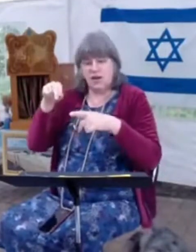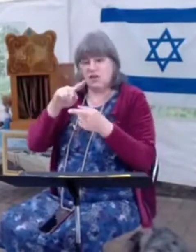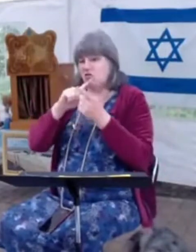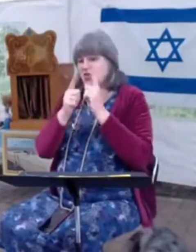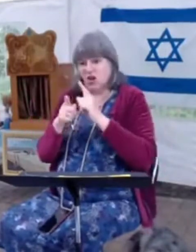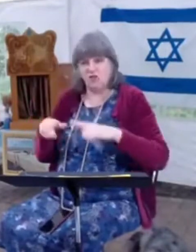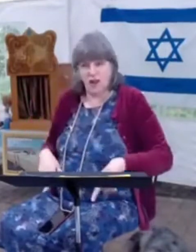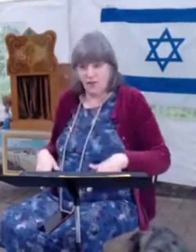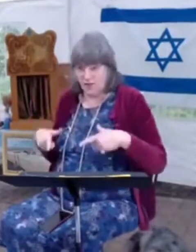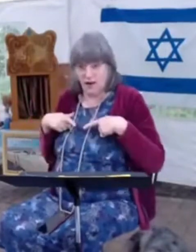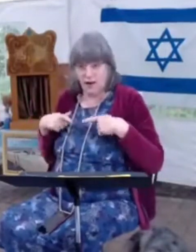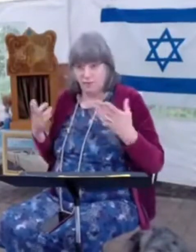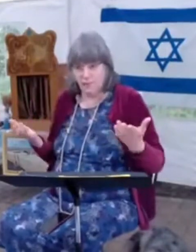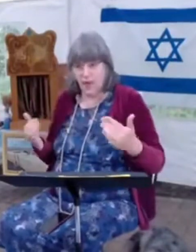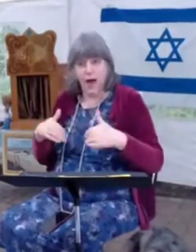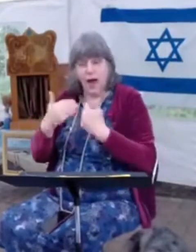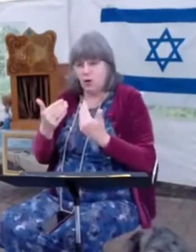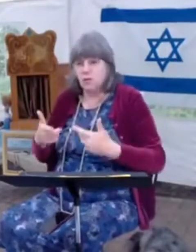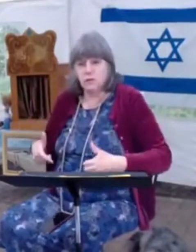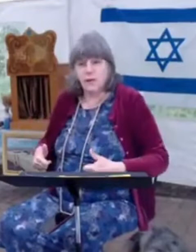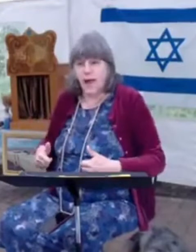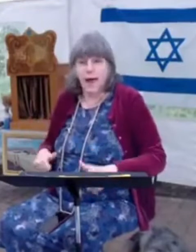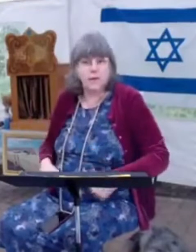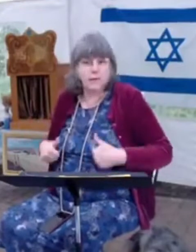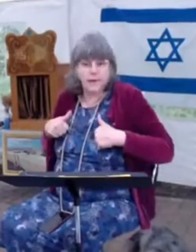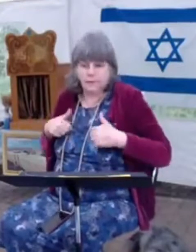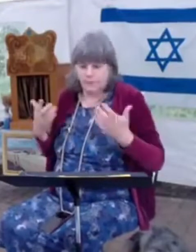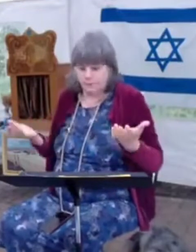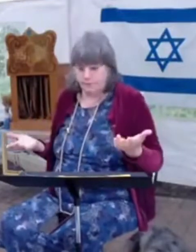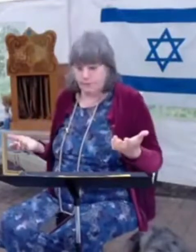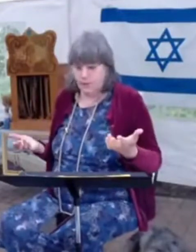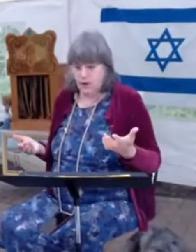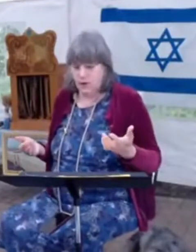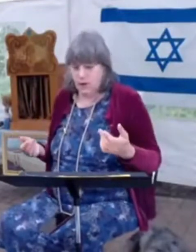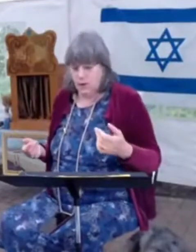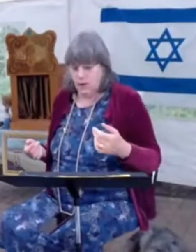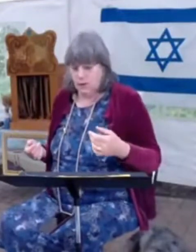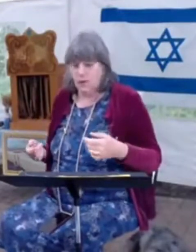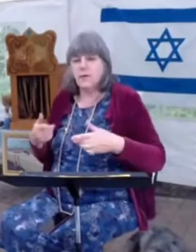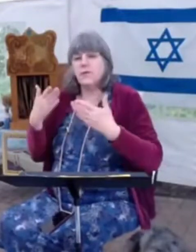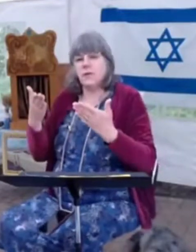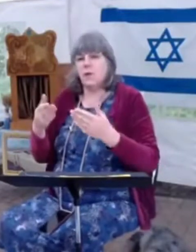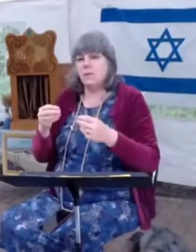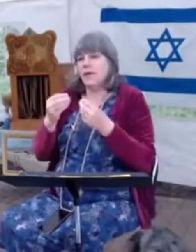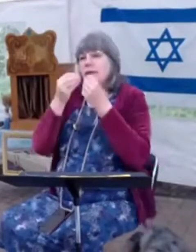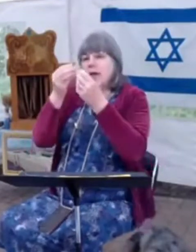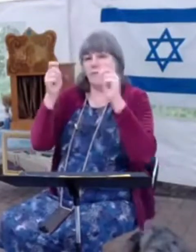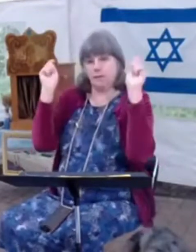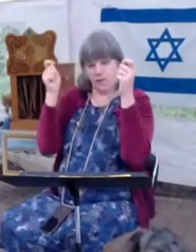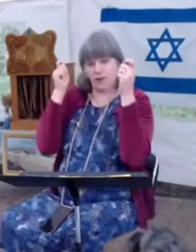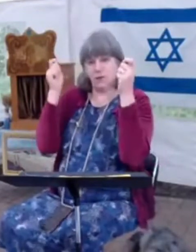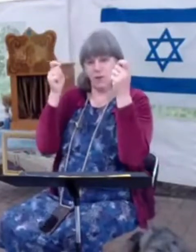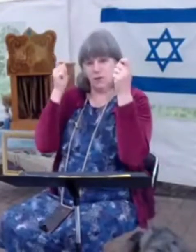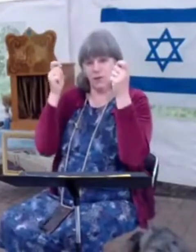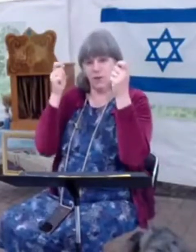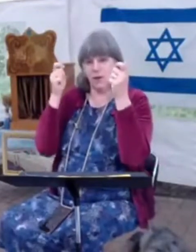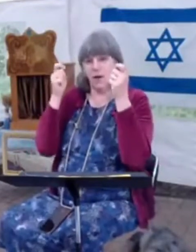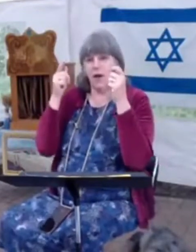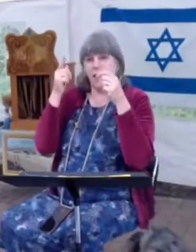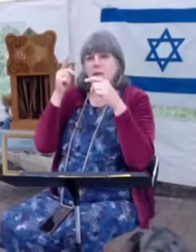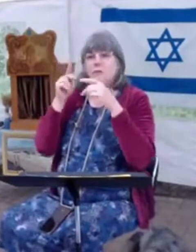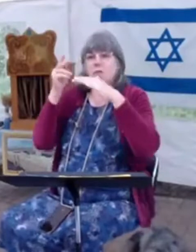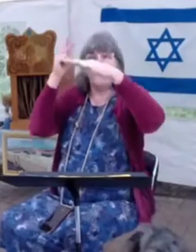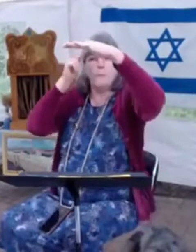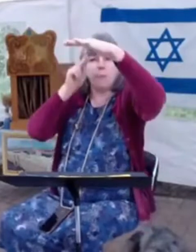In the Torah, we read about the festival. The festivals provide a prophetic roadmap for the